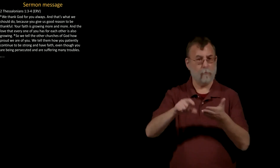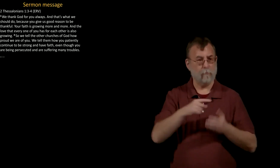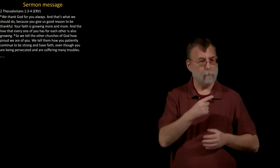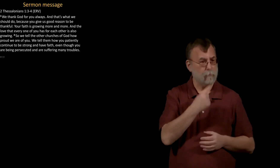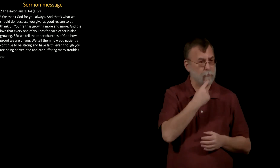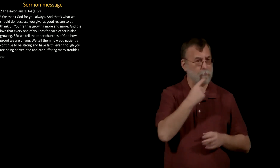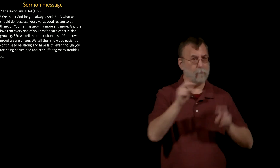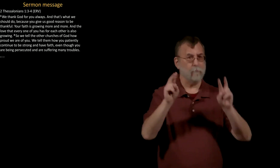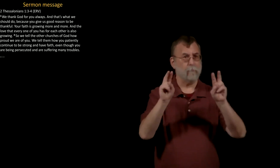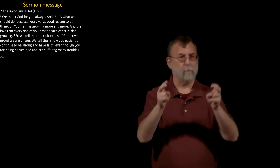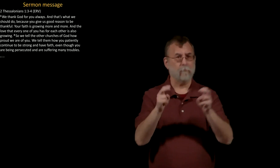Okay, this verse